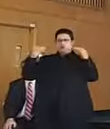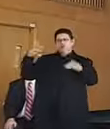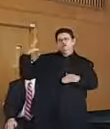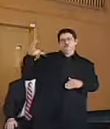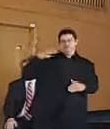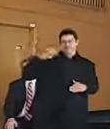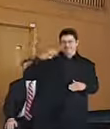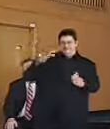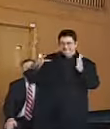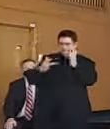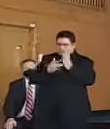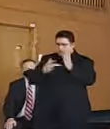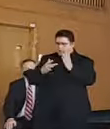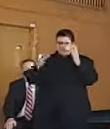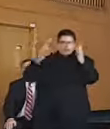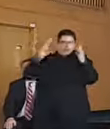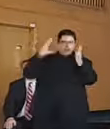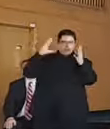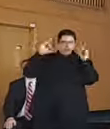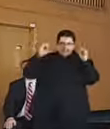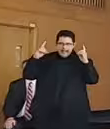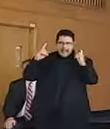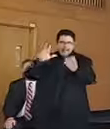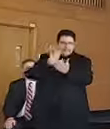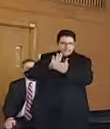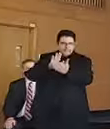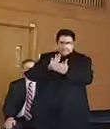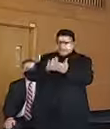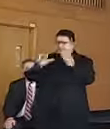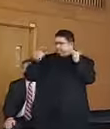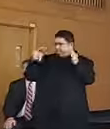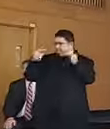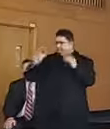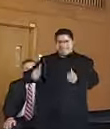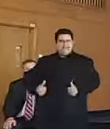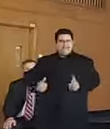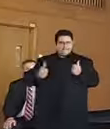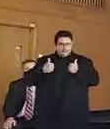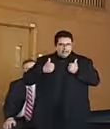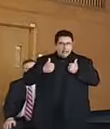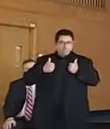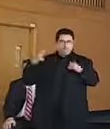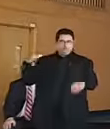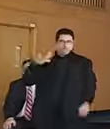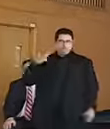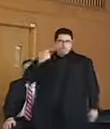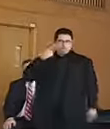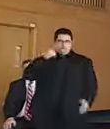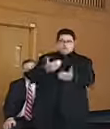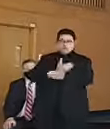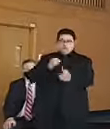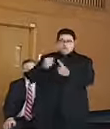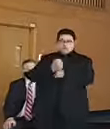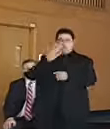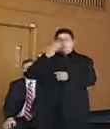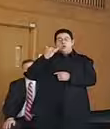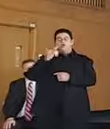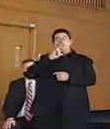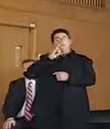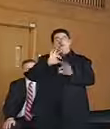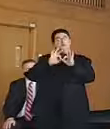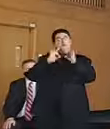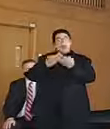coaches, academic coaches for learning, and life coaches for this new COVID situation. Because truly, families have